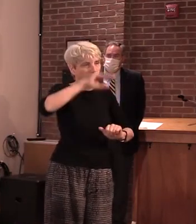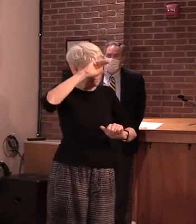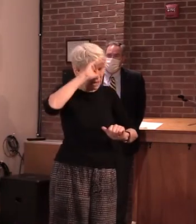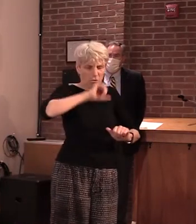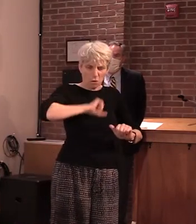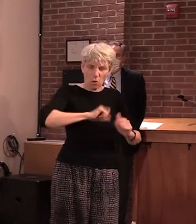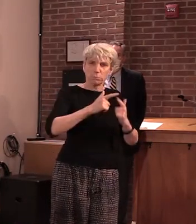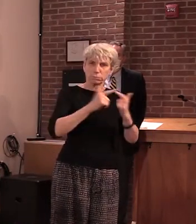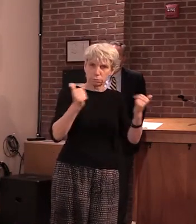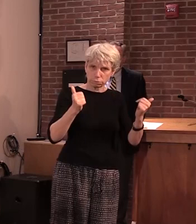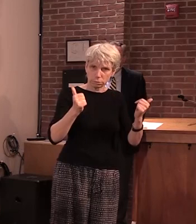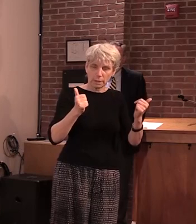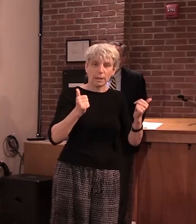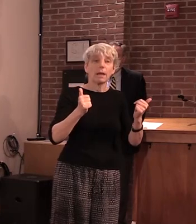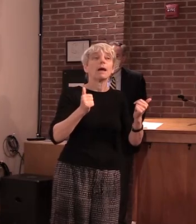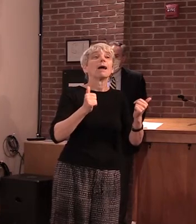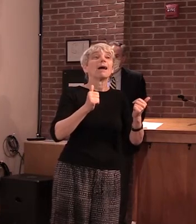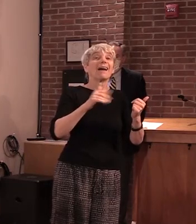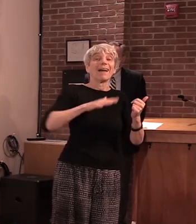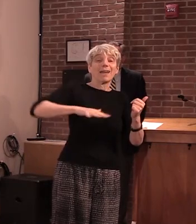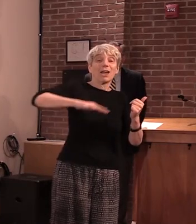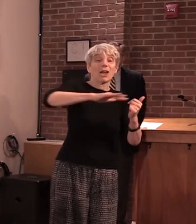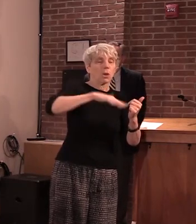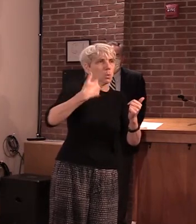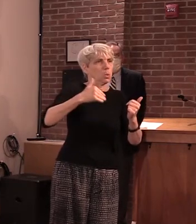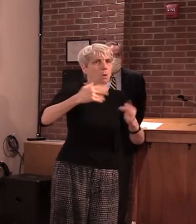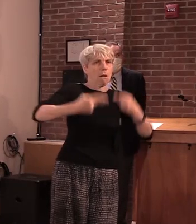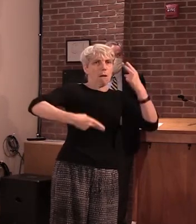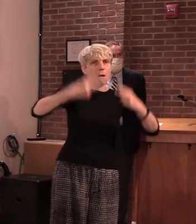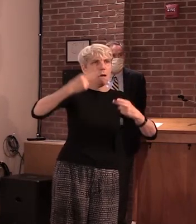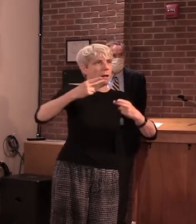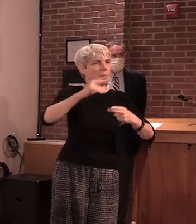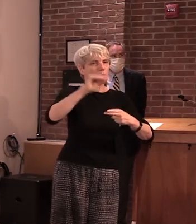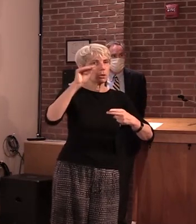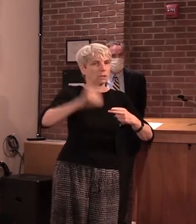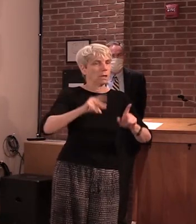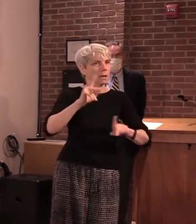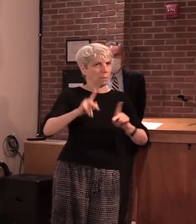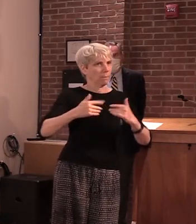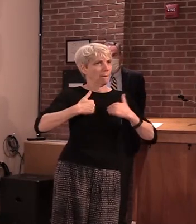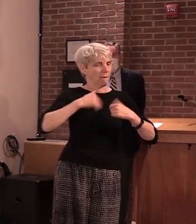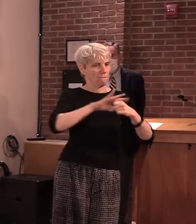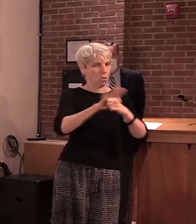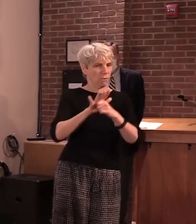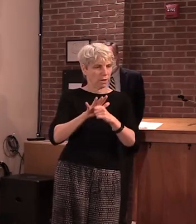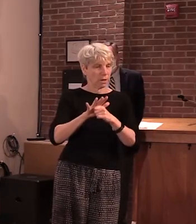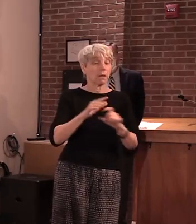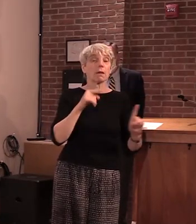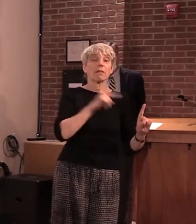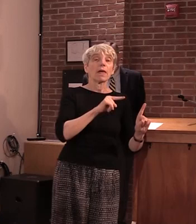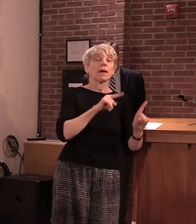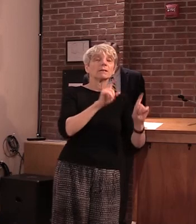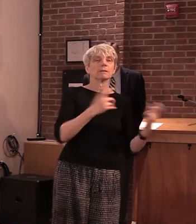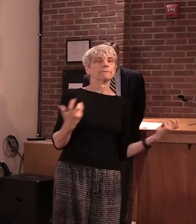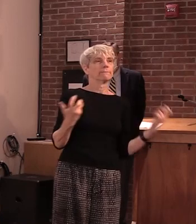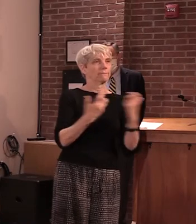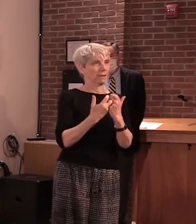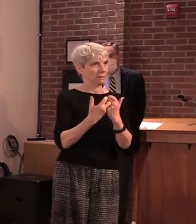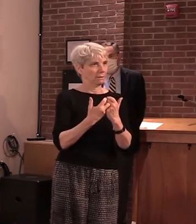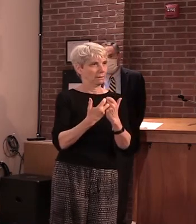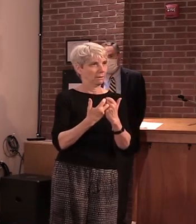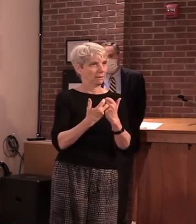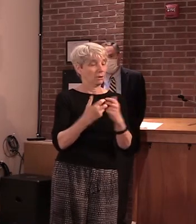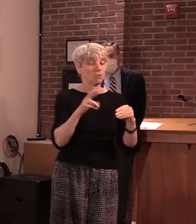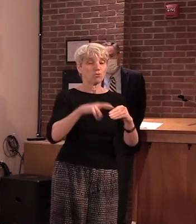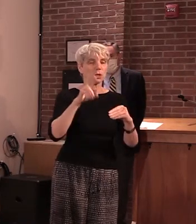high prevalence setting, these machines can reliably deliver a positive result if the person